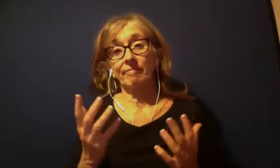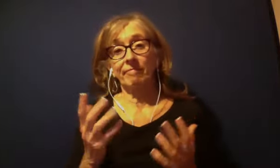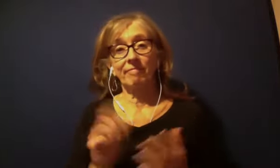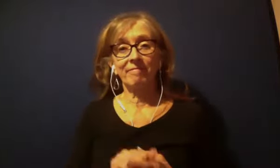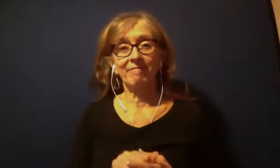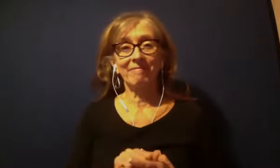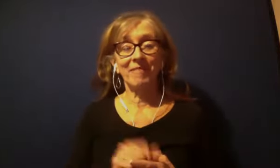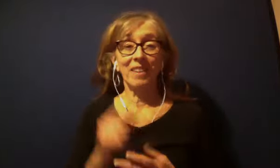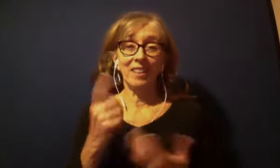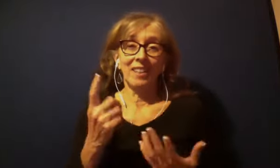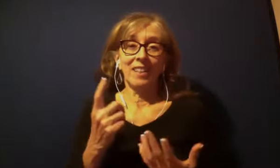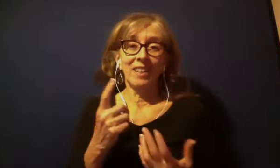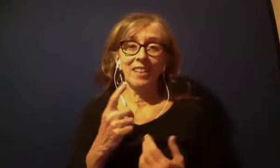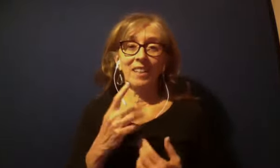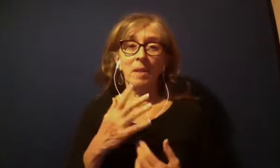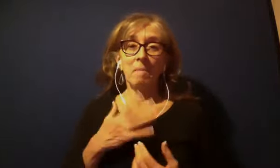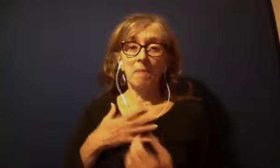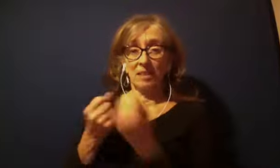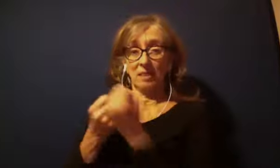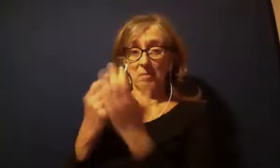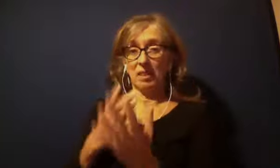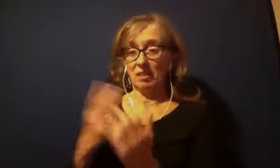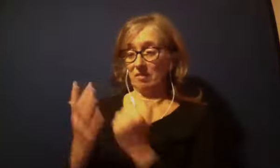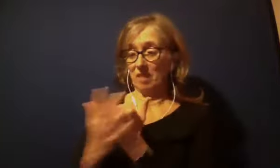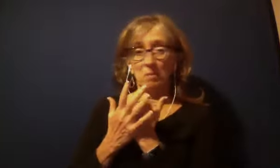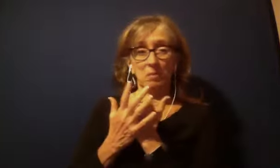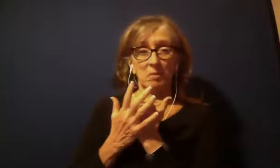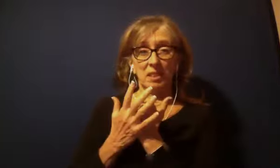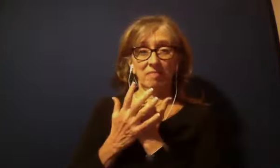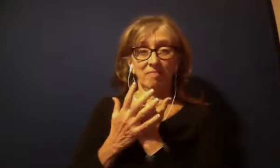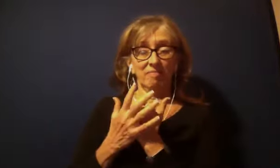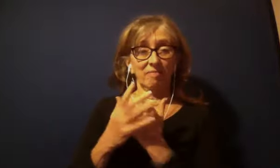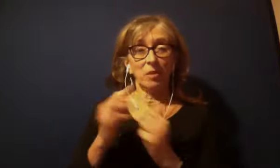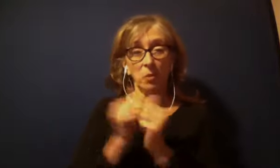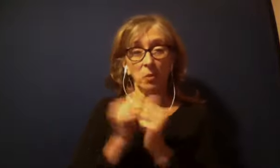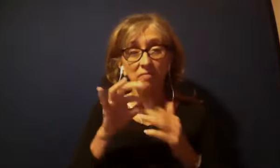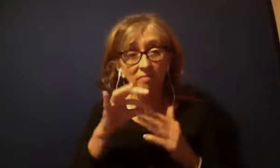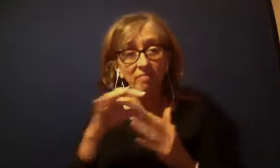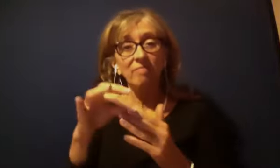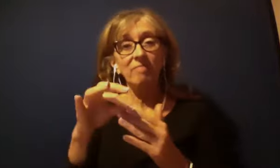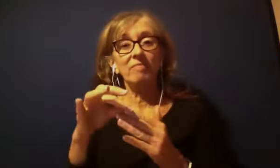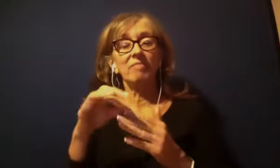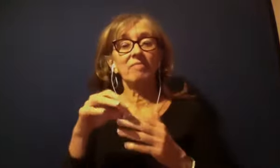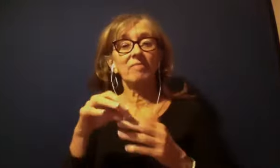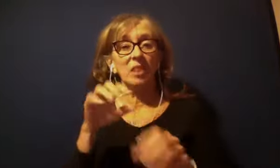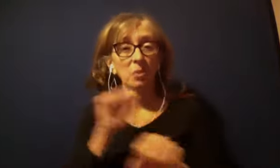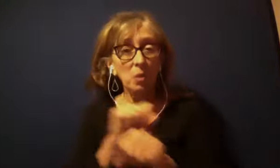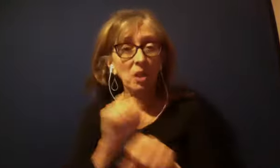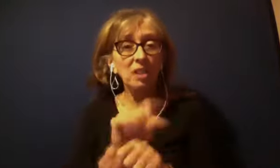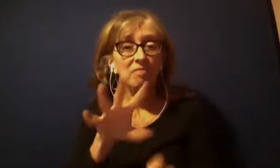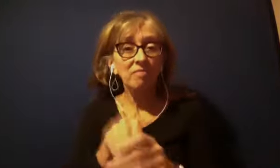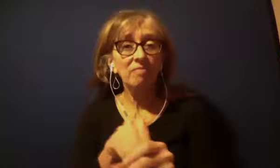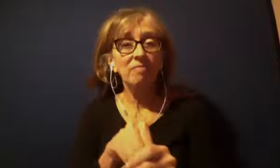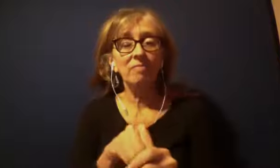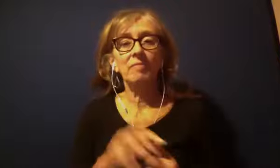that's what for me. That's what my sponsor has helped me with immensely. So, how am I